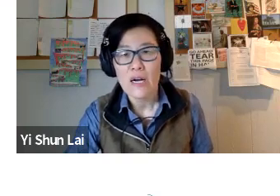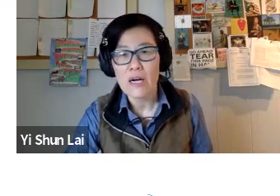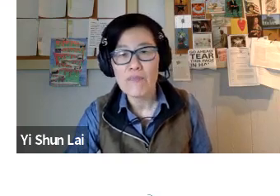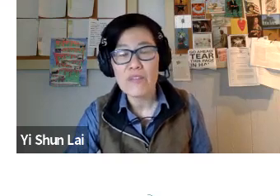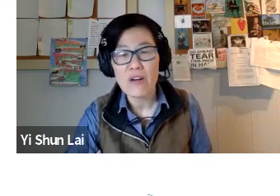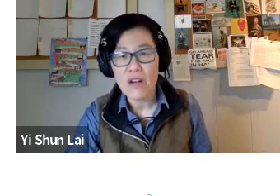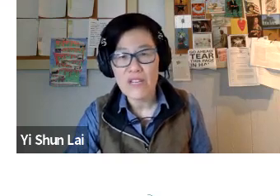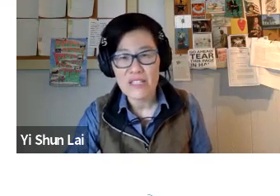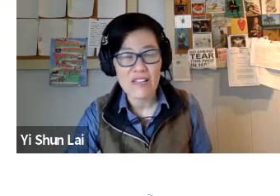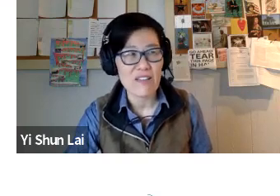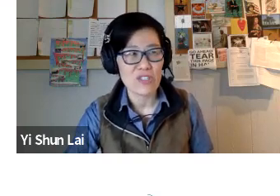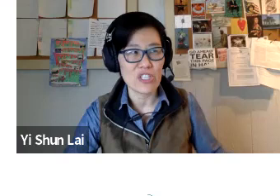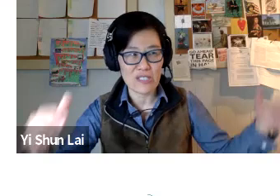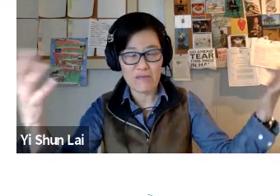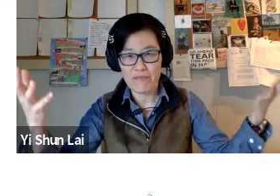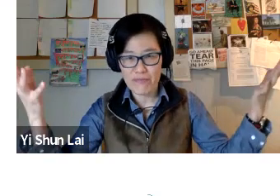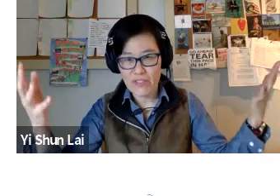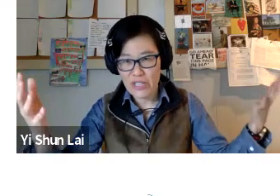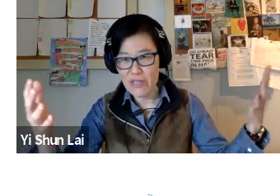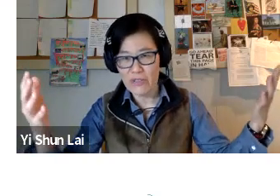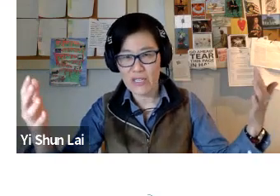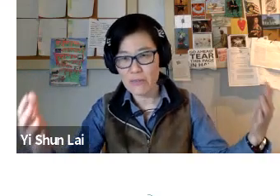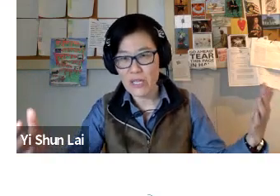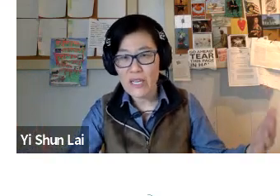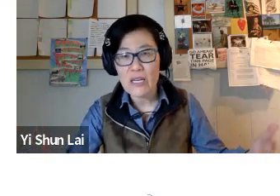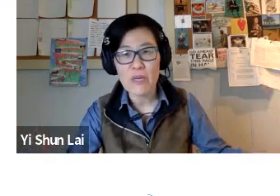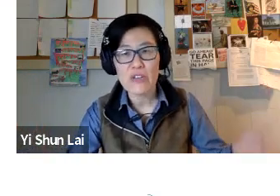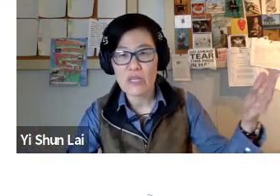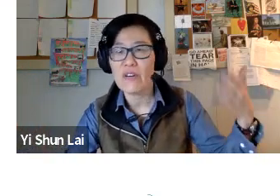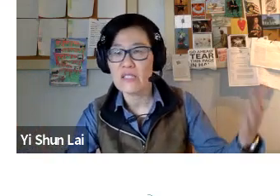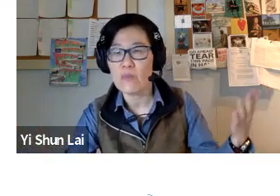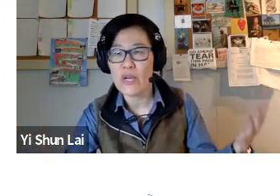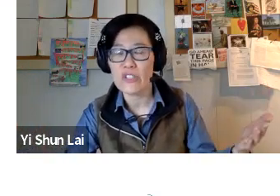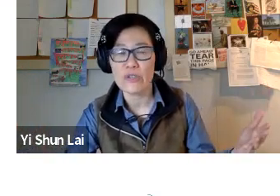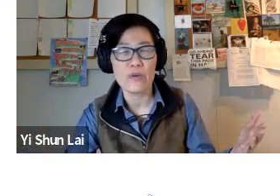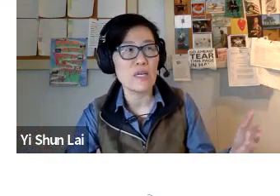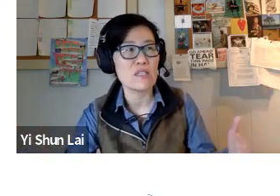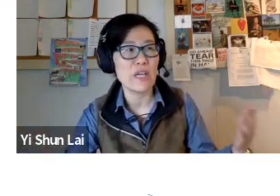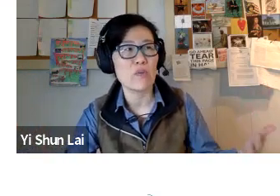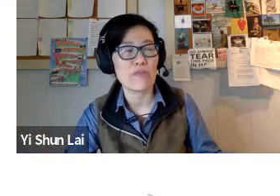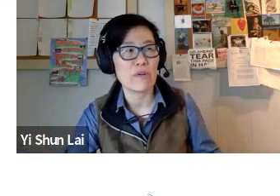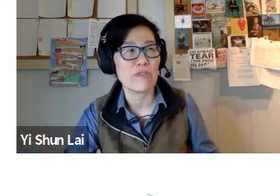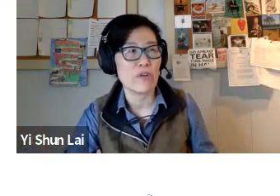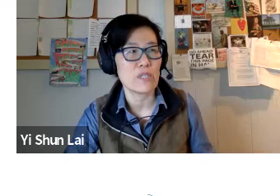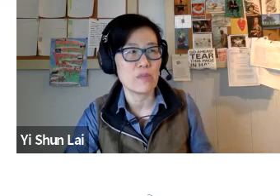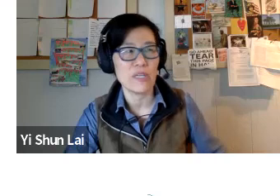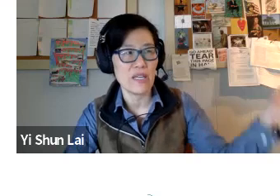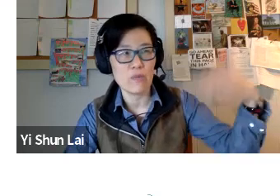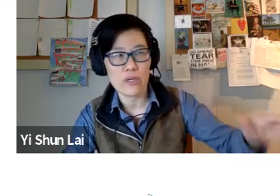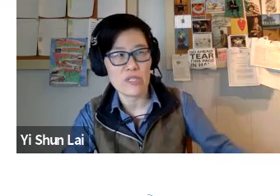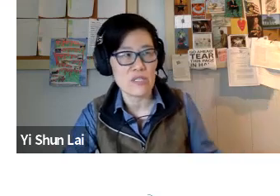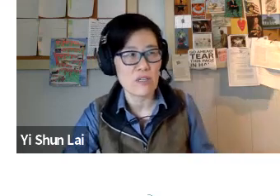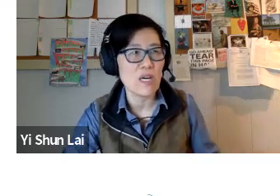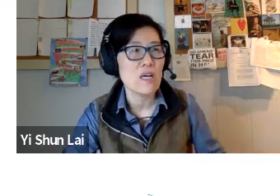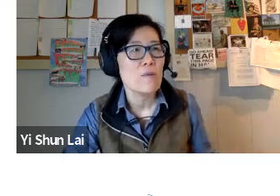okay? Now, obviously, these are just things I'm plugging in, but you can find some way to make it work for your particular book. And